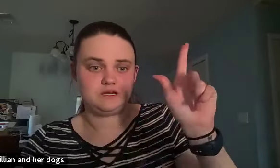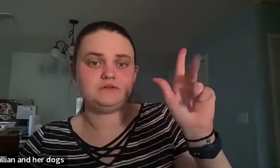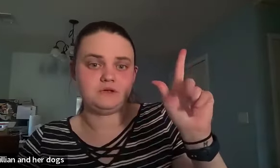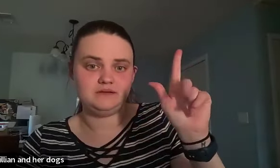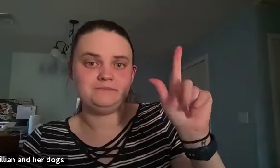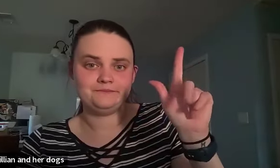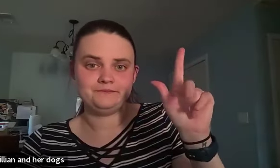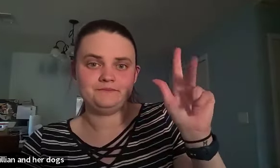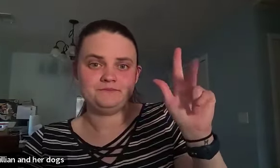23.